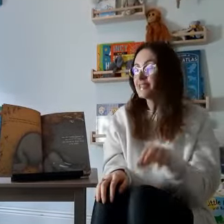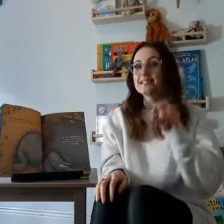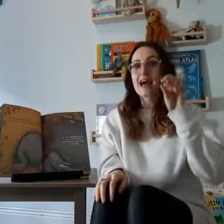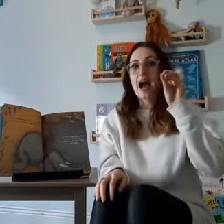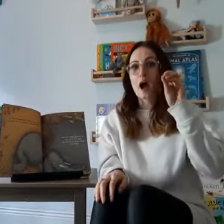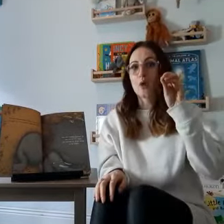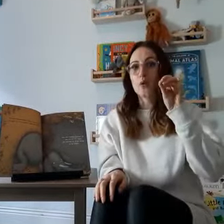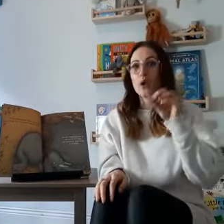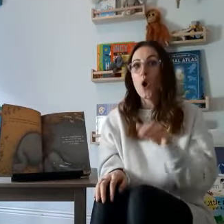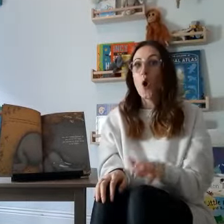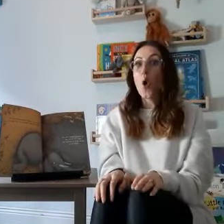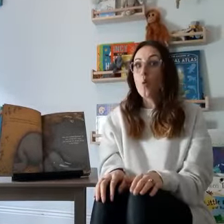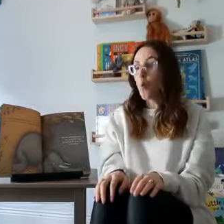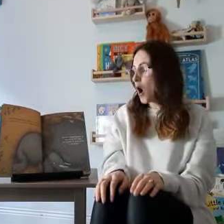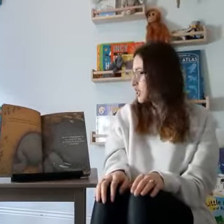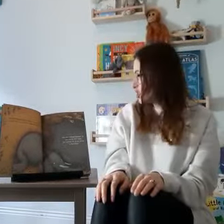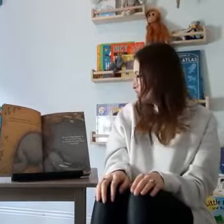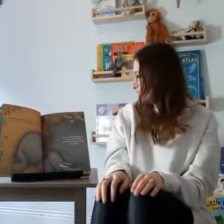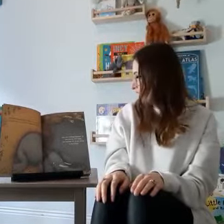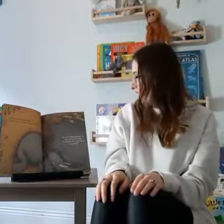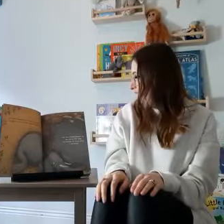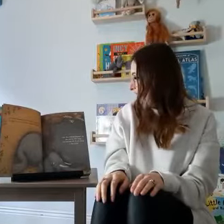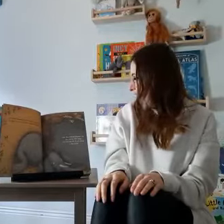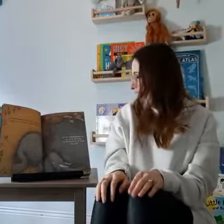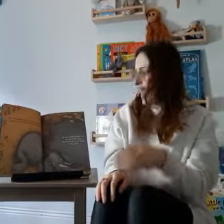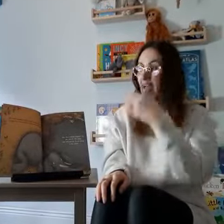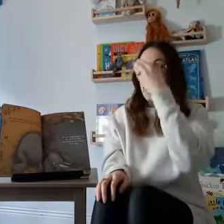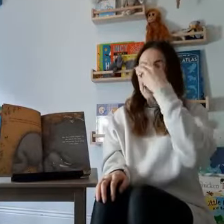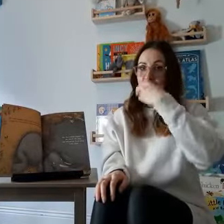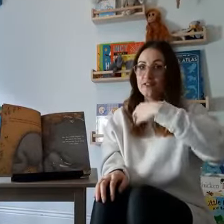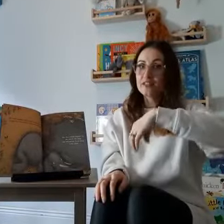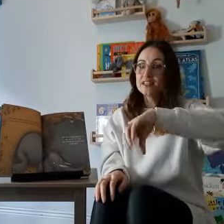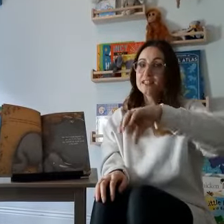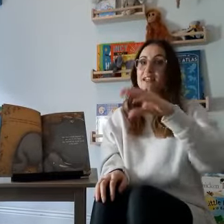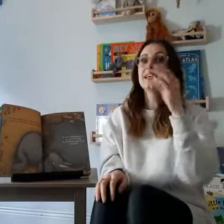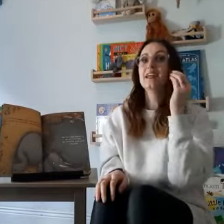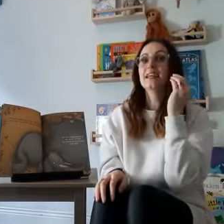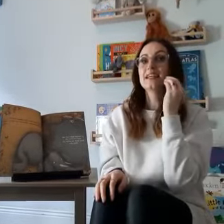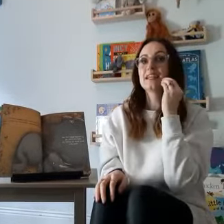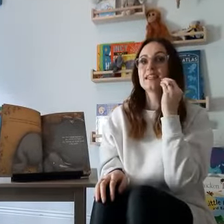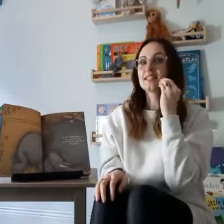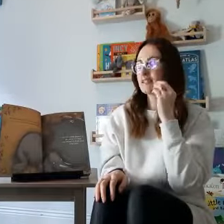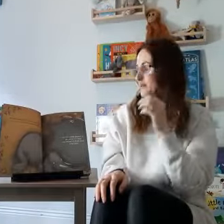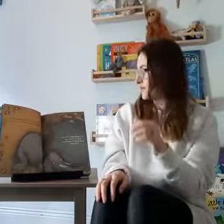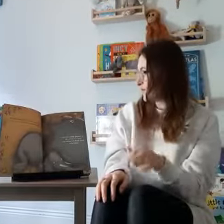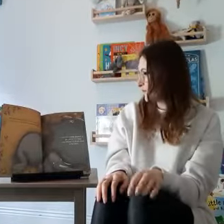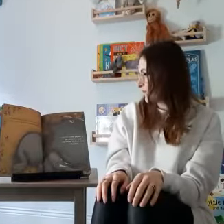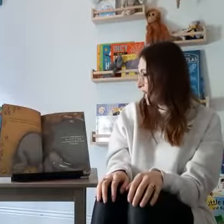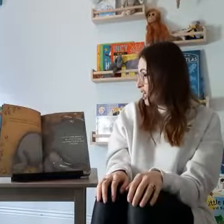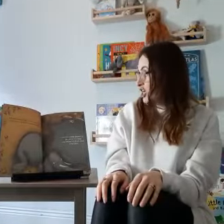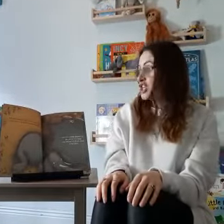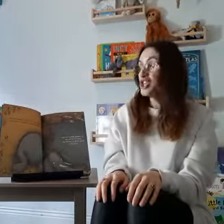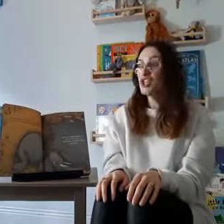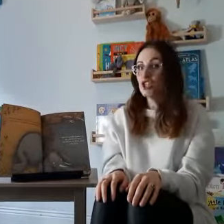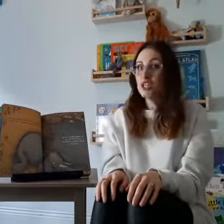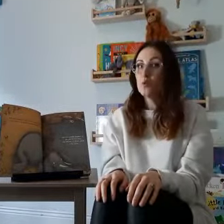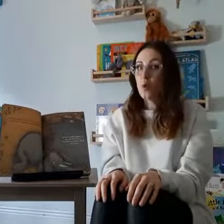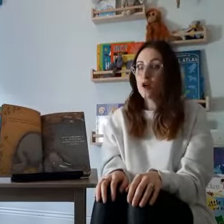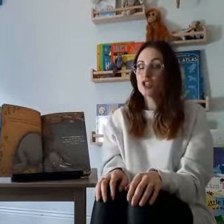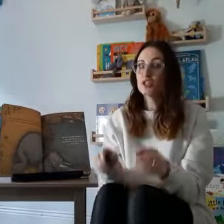Mrs. Owl watched elephant eat. She watched